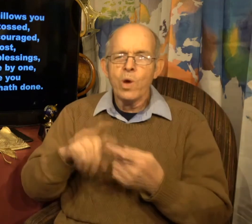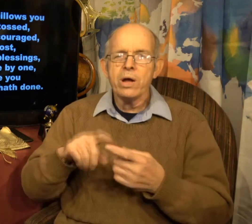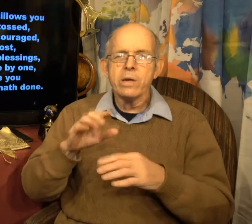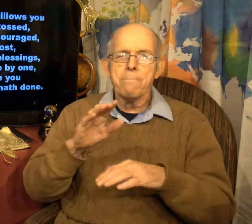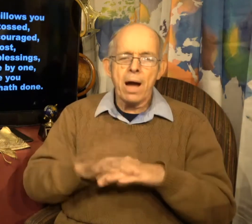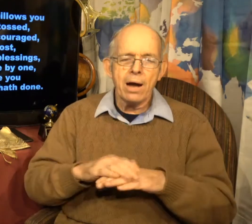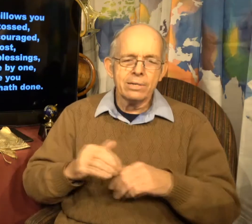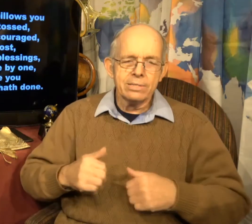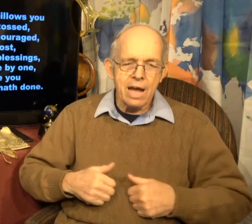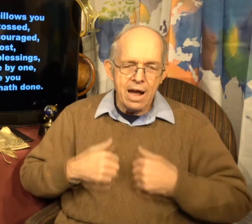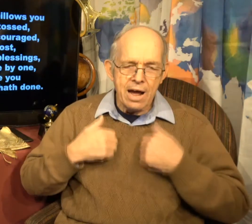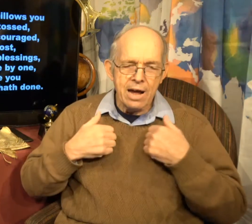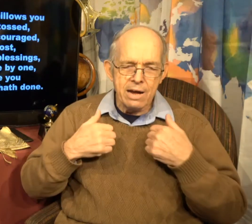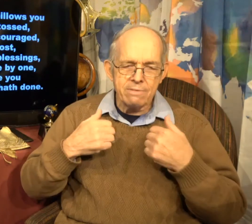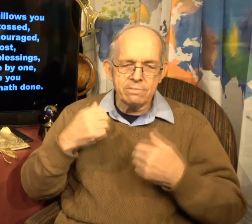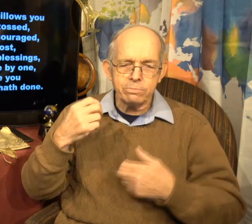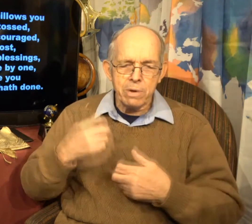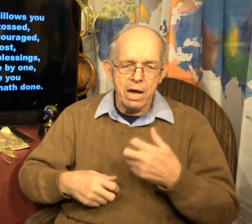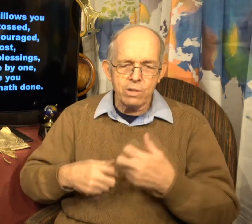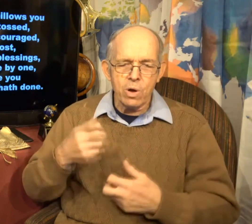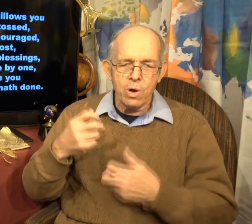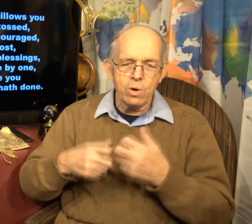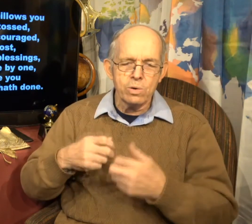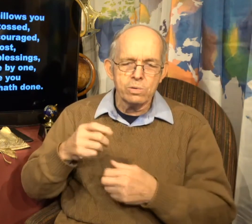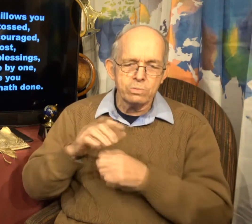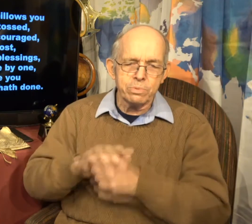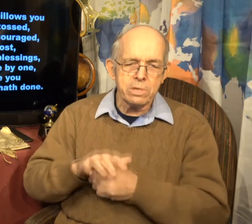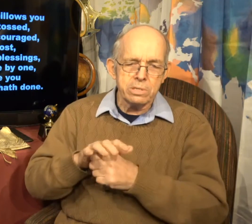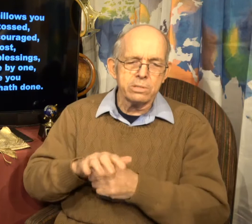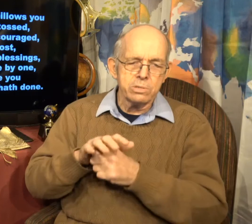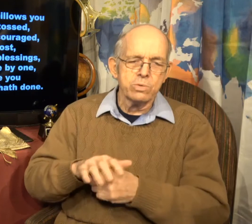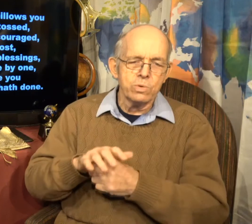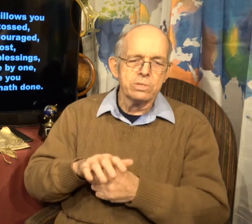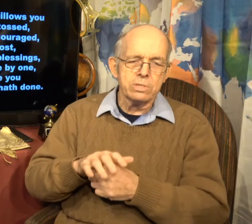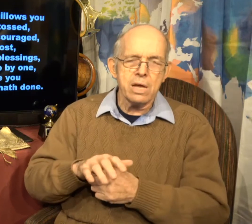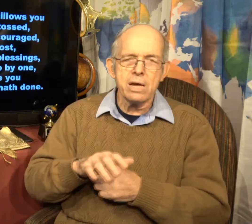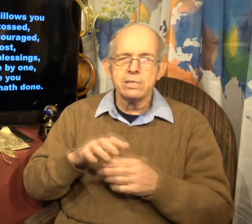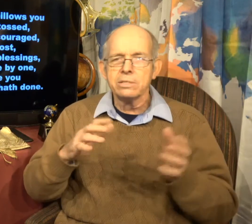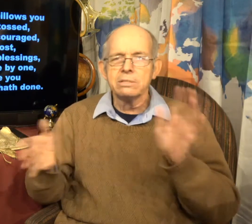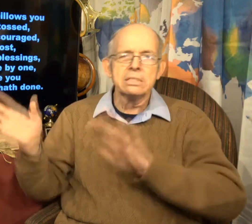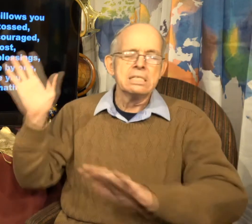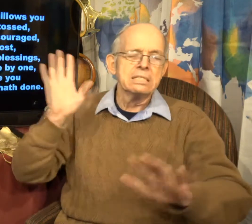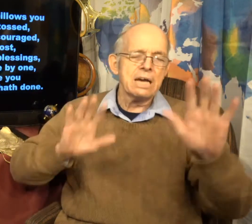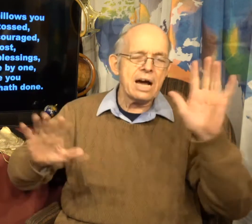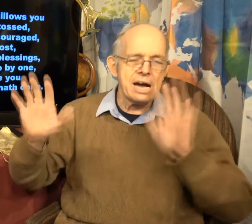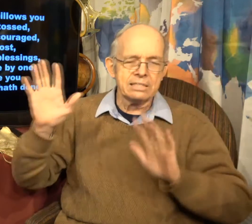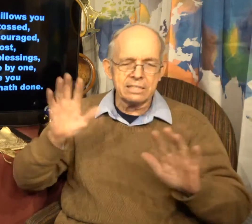When the power follows, where do you stand?